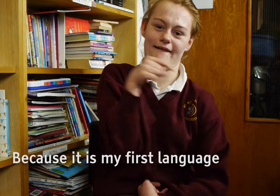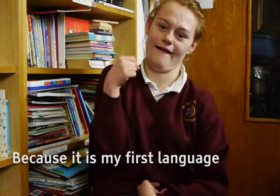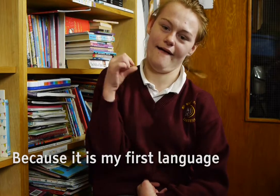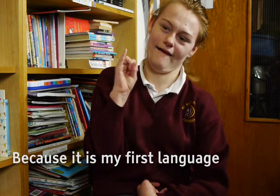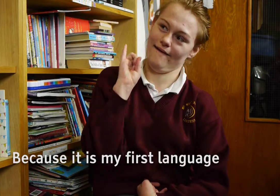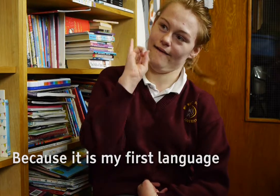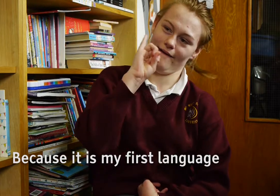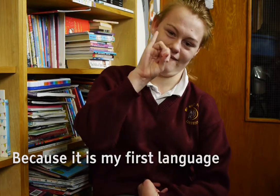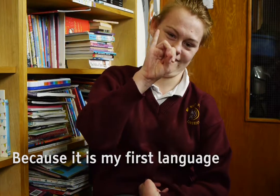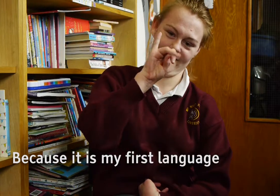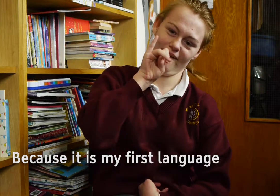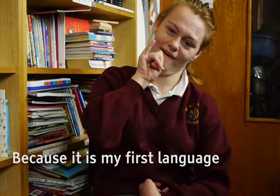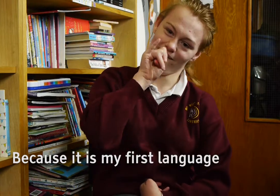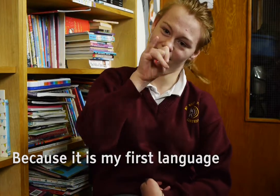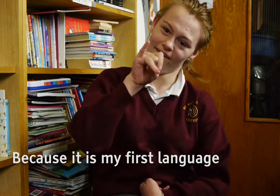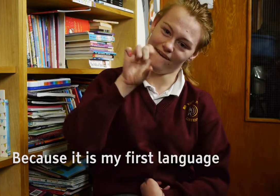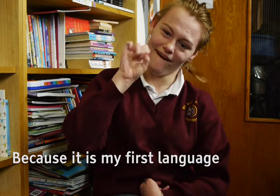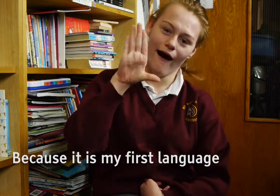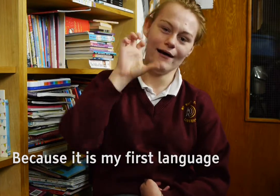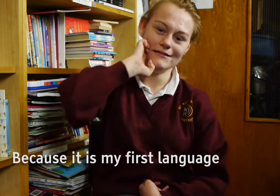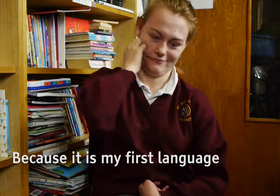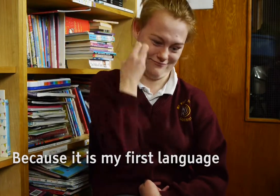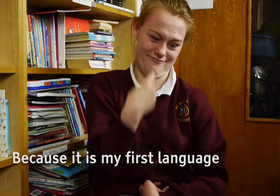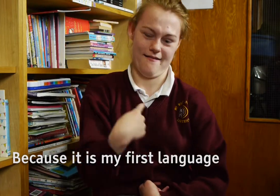I picked ISL to talk about today.